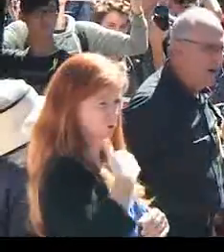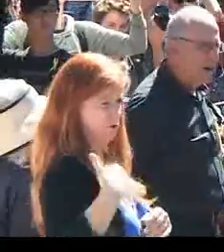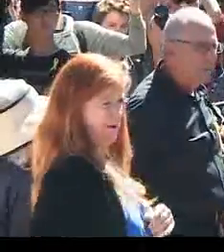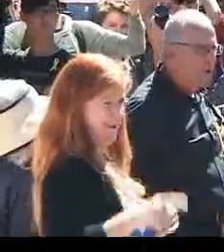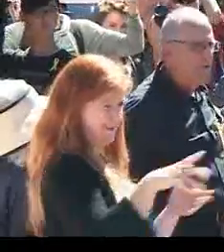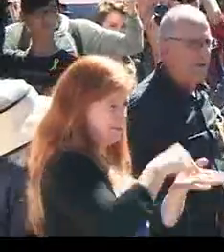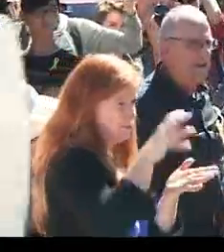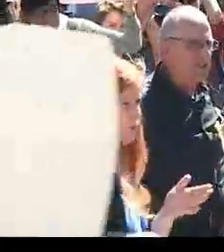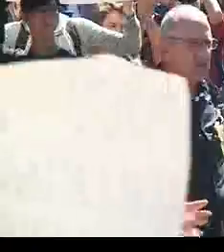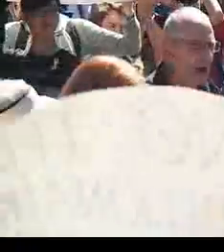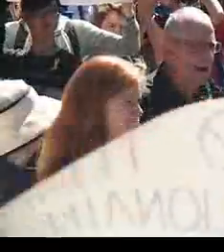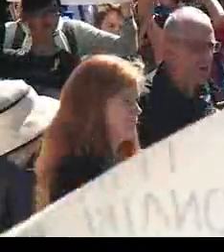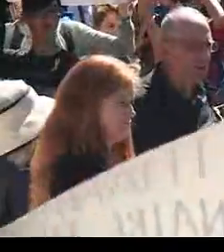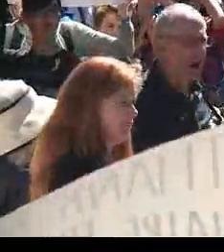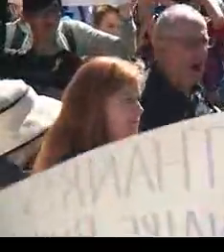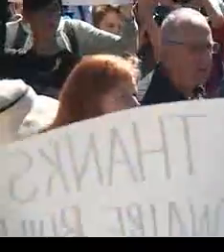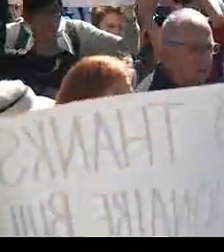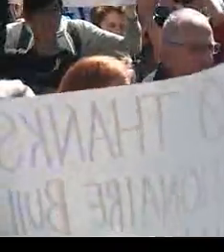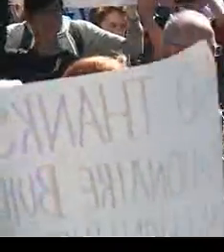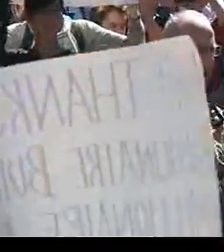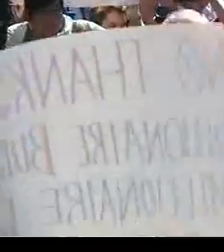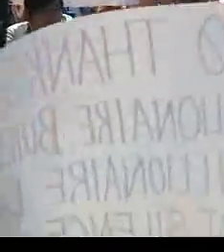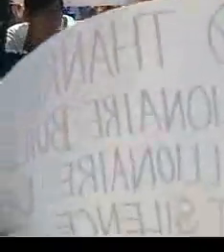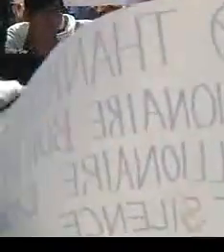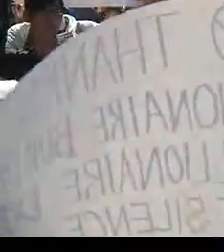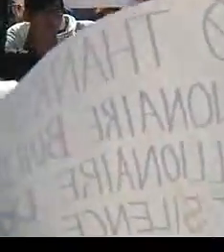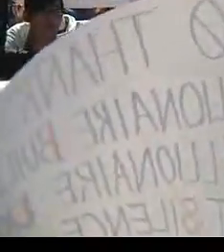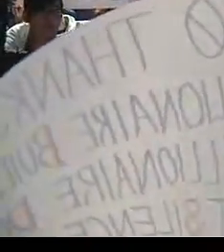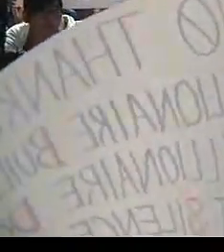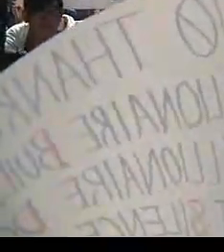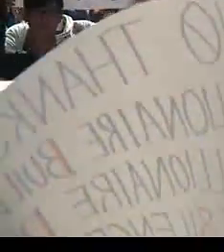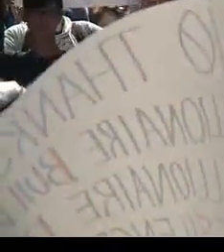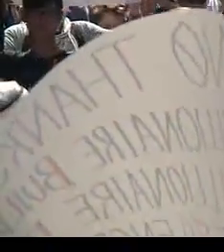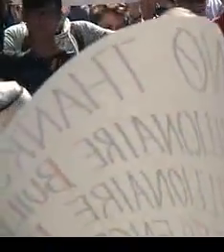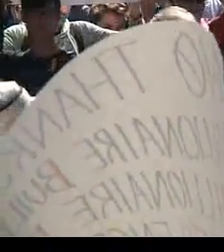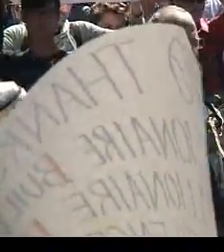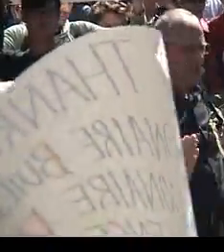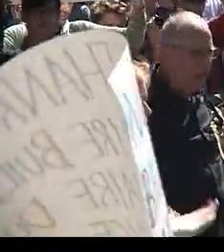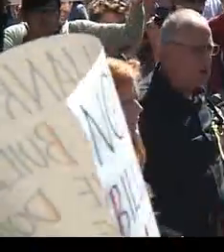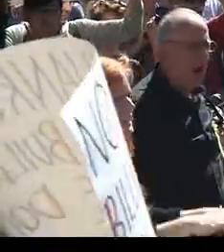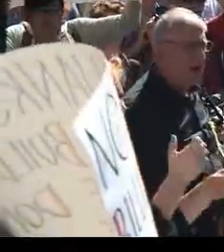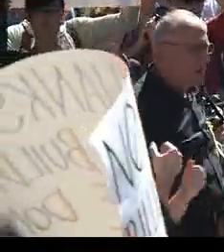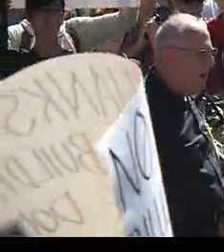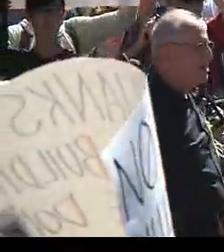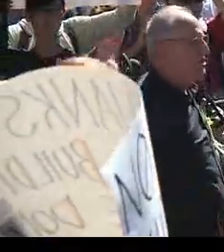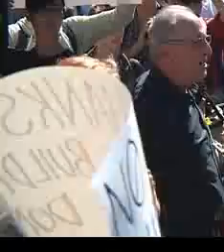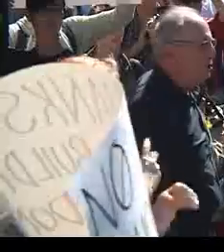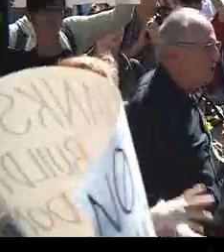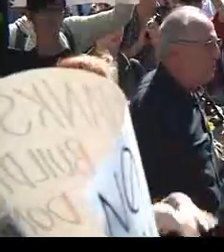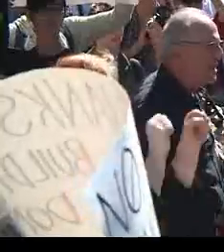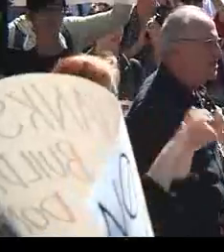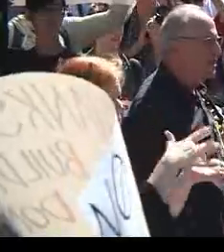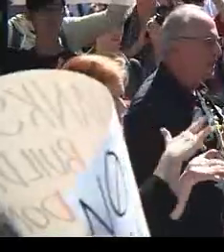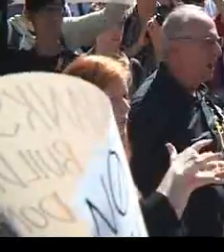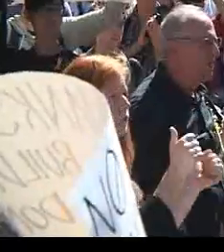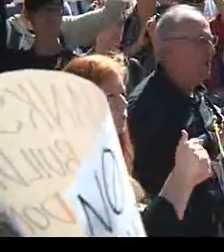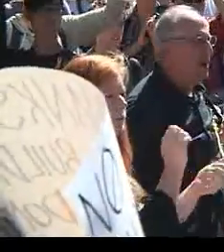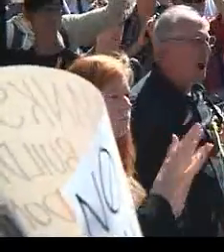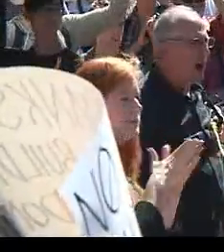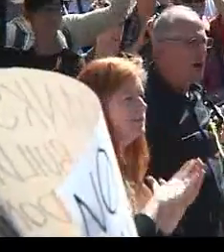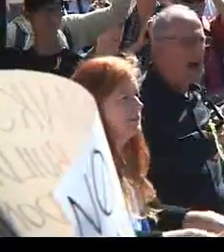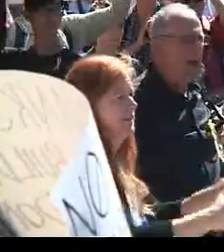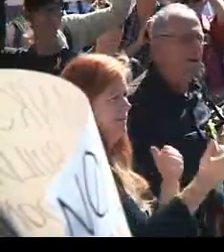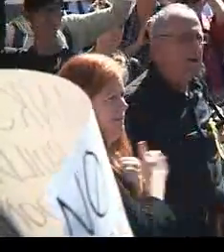taking part in a movement that started with Occupy, with peace and love, Occupy Central with peace and